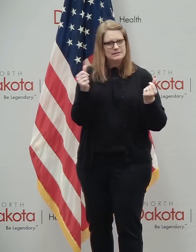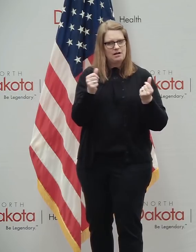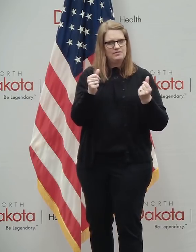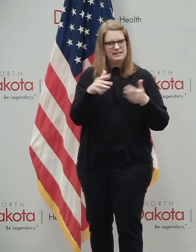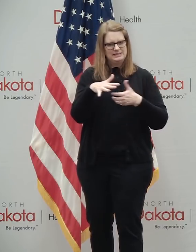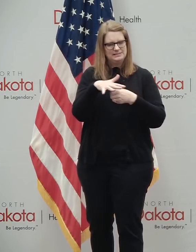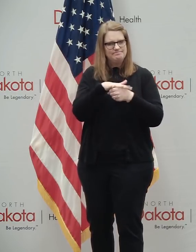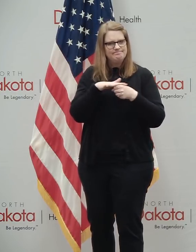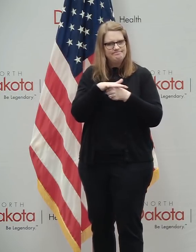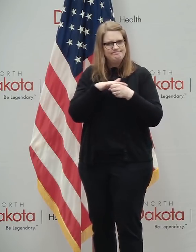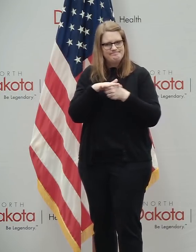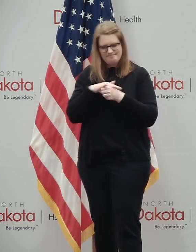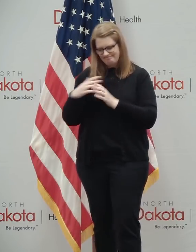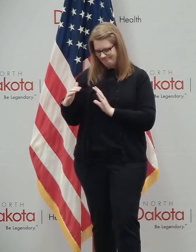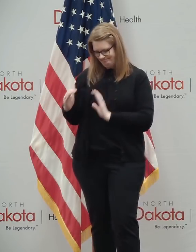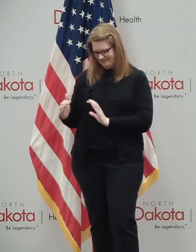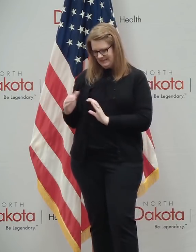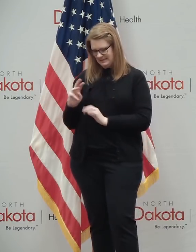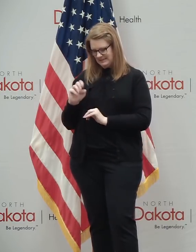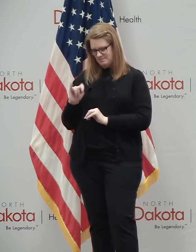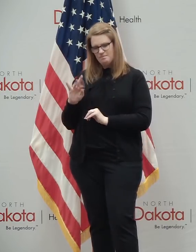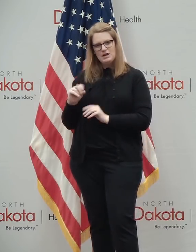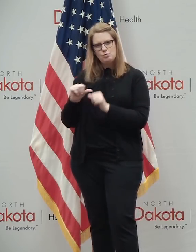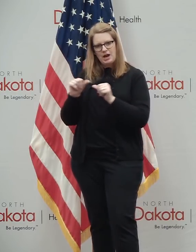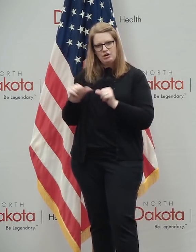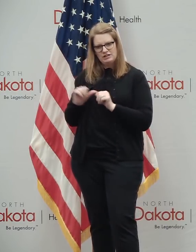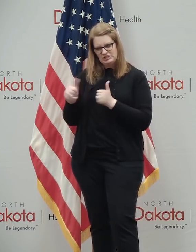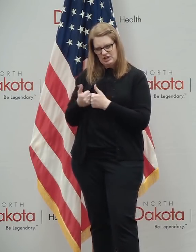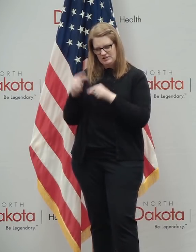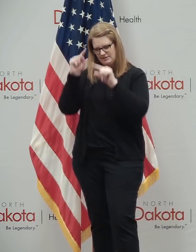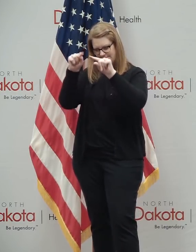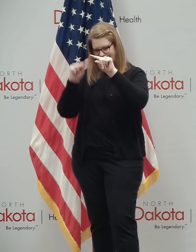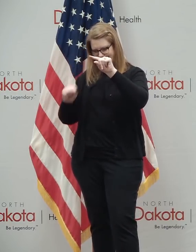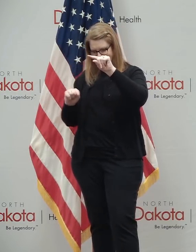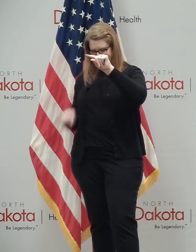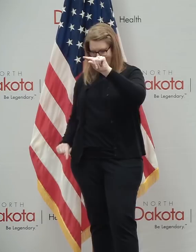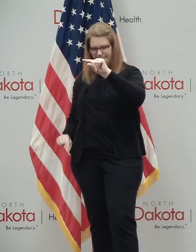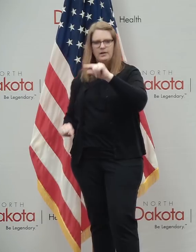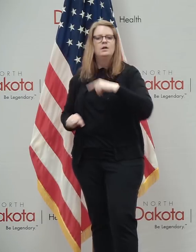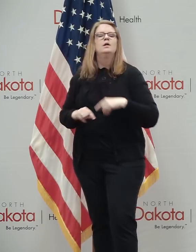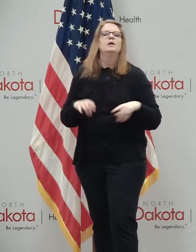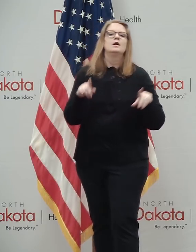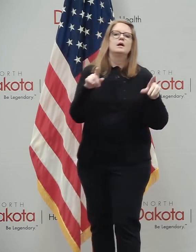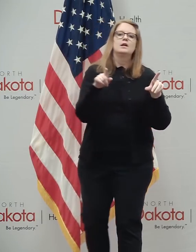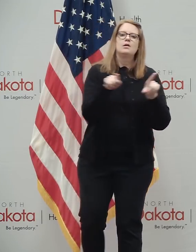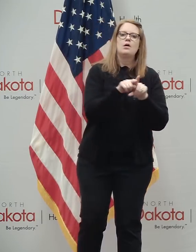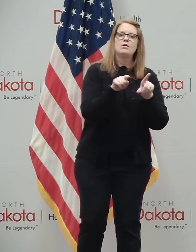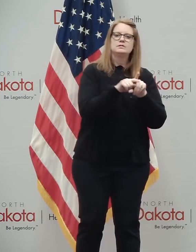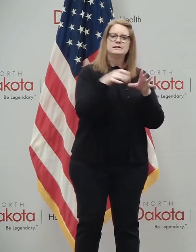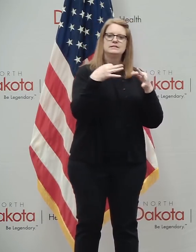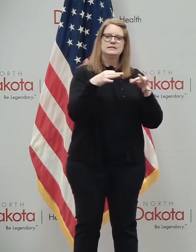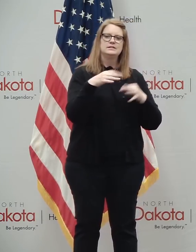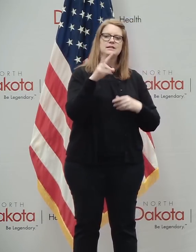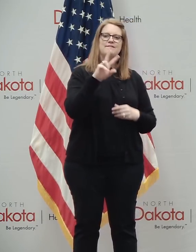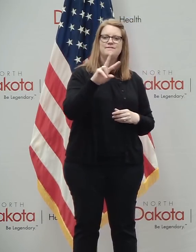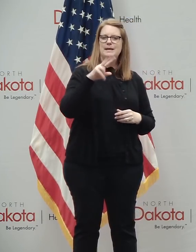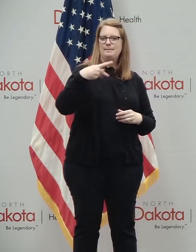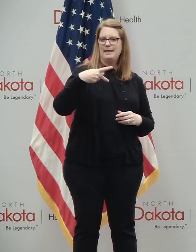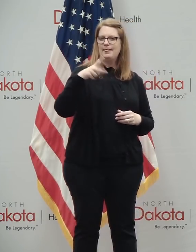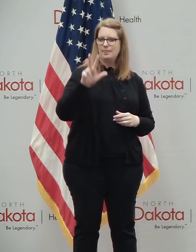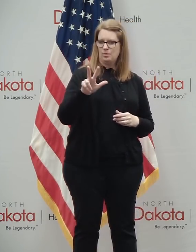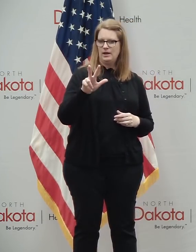metro area challenges. All of this aligns with what we described earlier as the VP3, or the